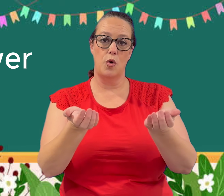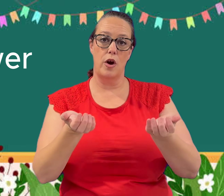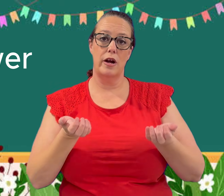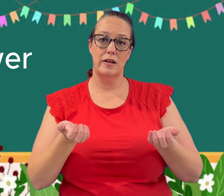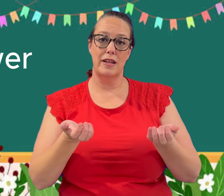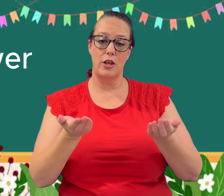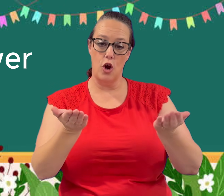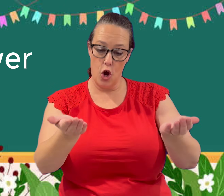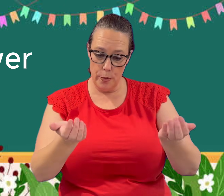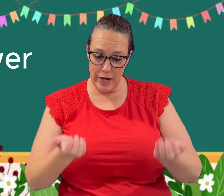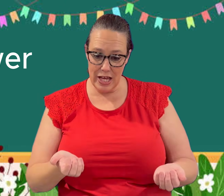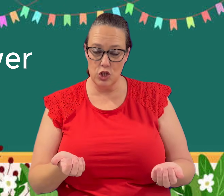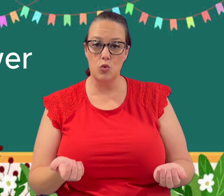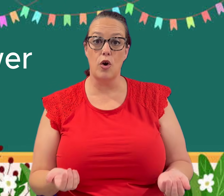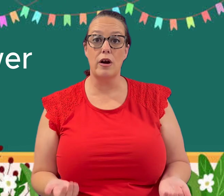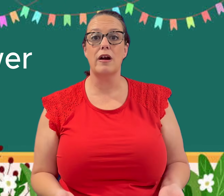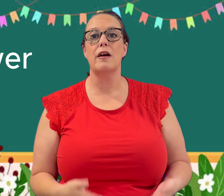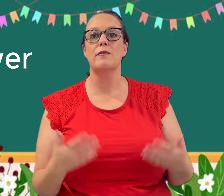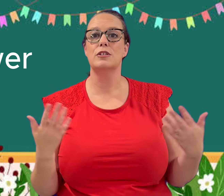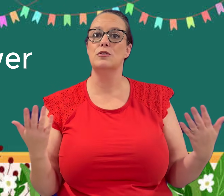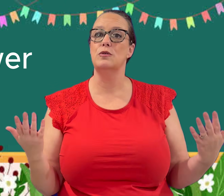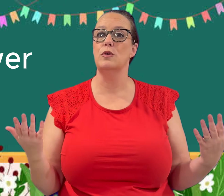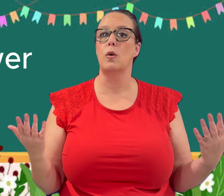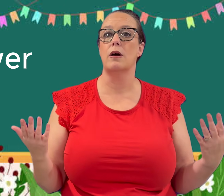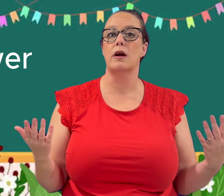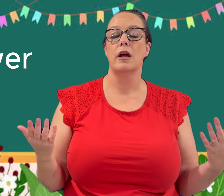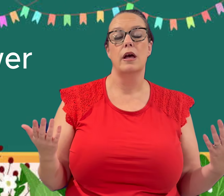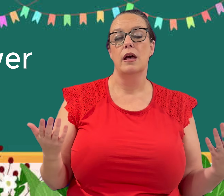Drawer, like you're opening a drawer to your,